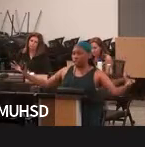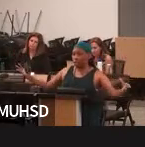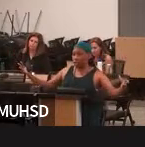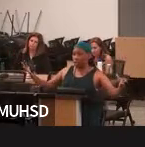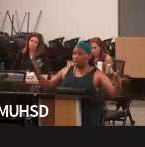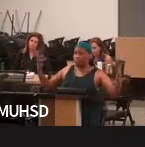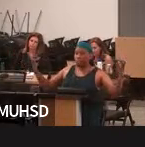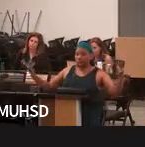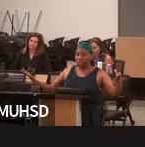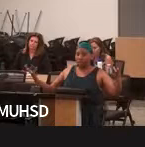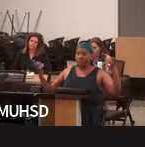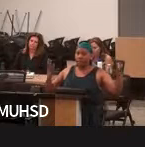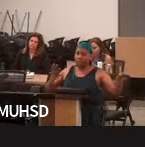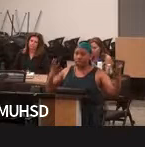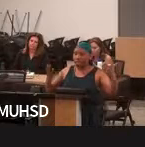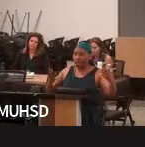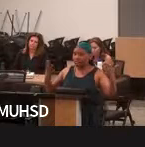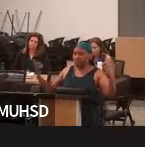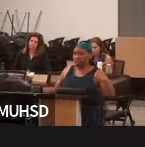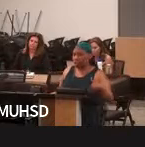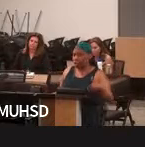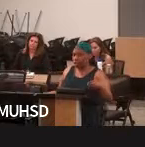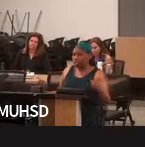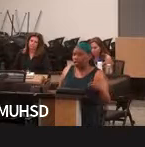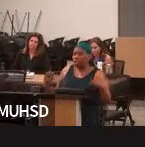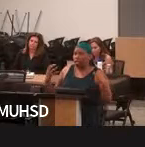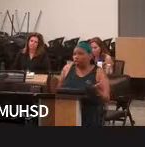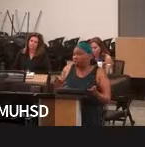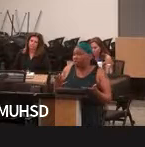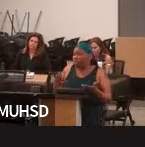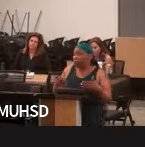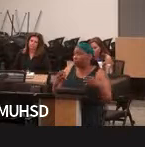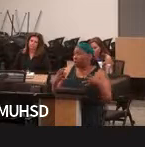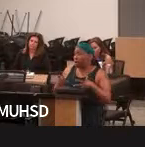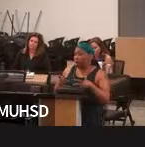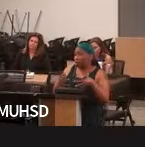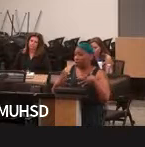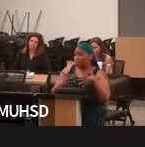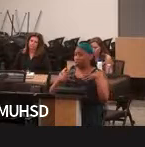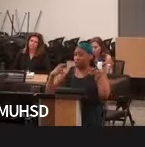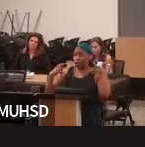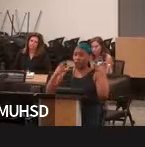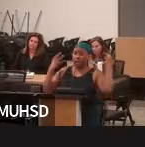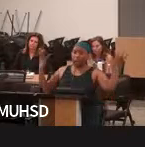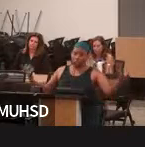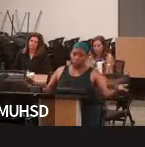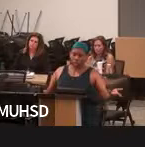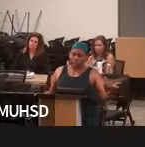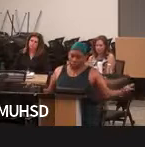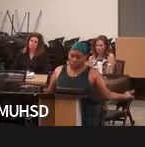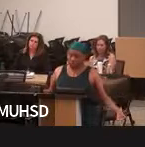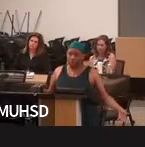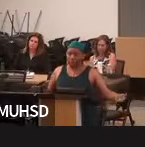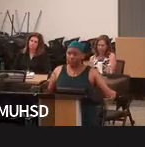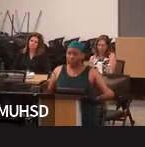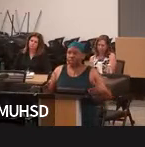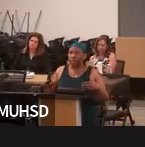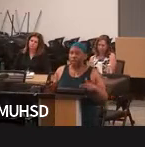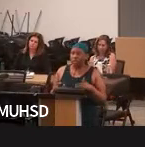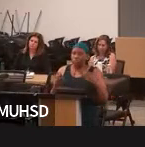and retention of BIPOC faculty, staff, and administrators, and ultimately for better outcomes for everyone in the